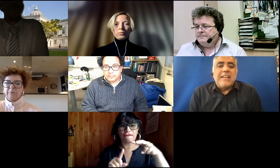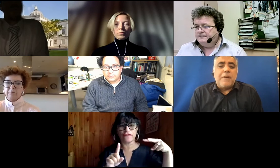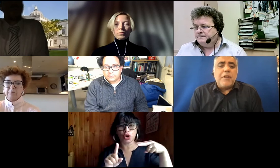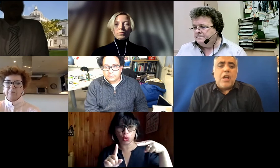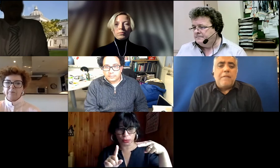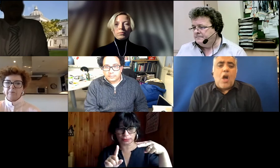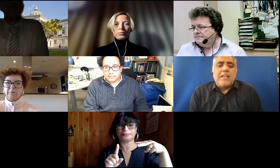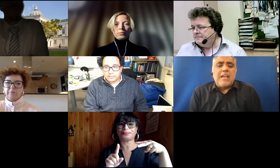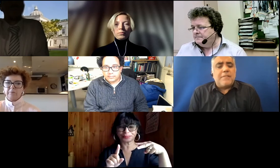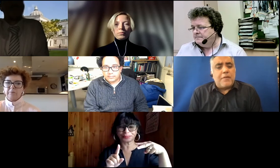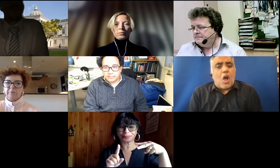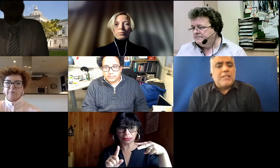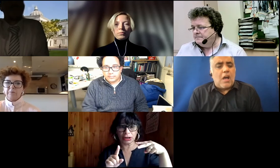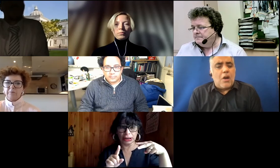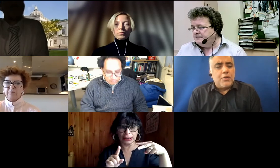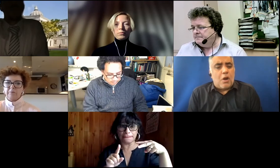And